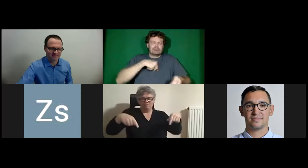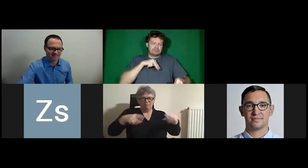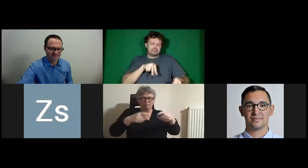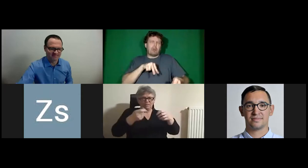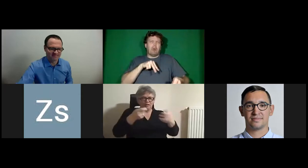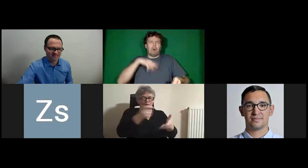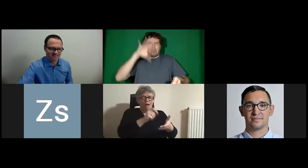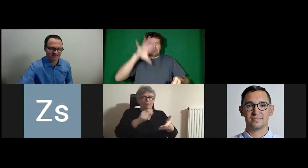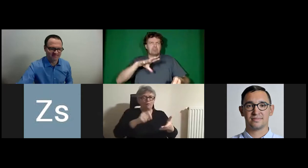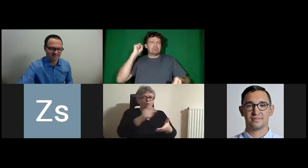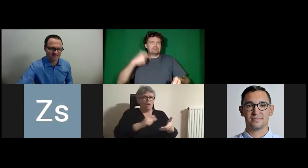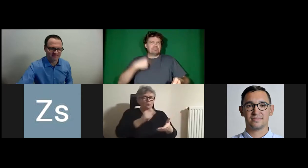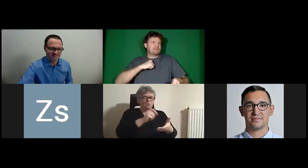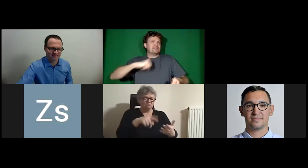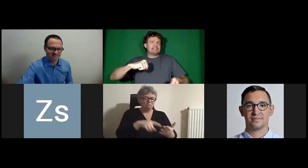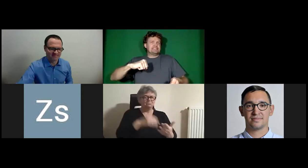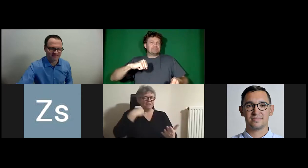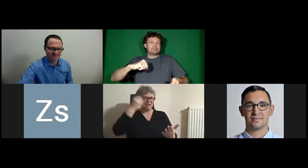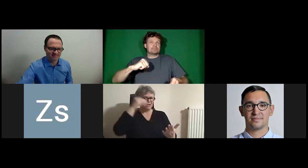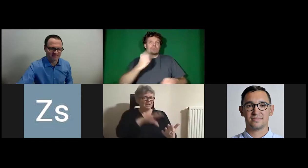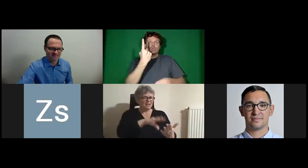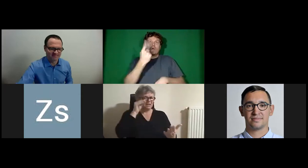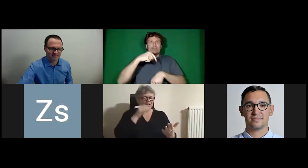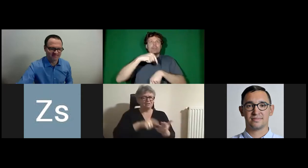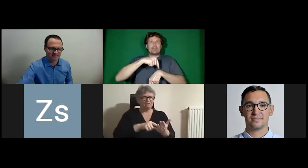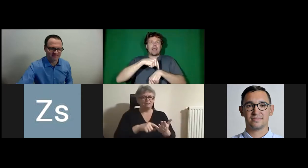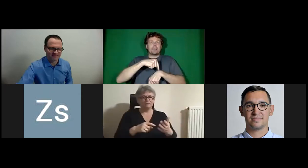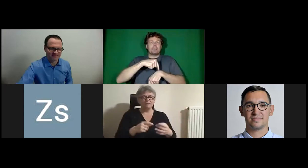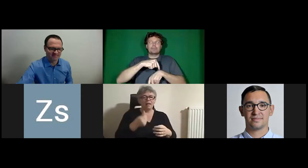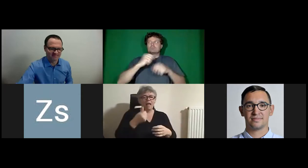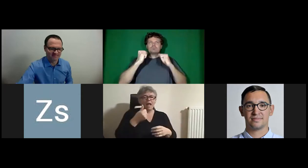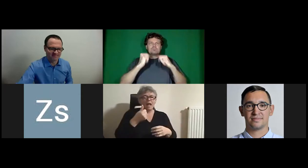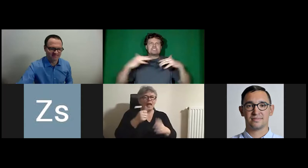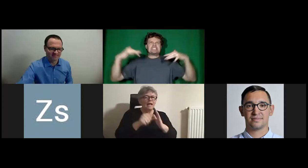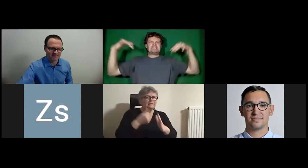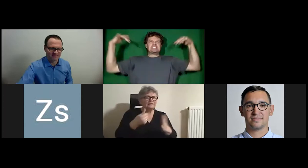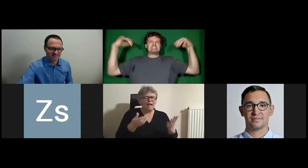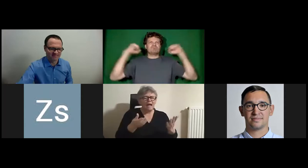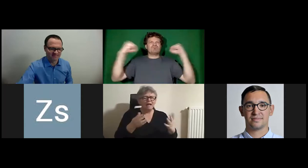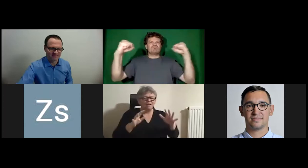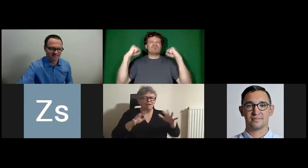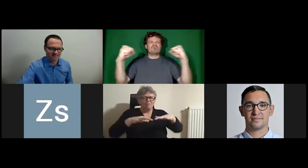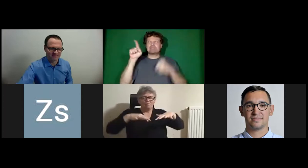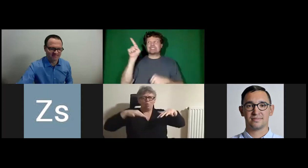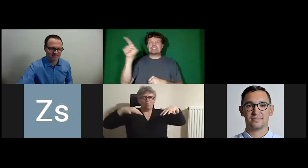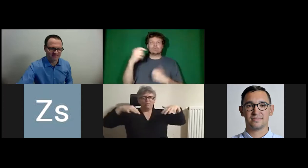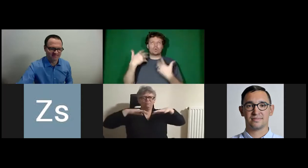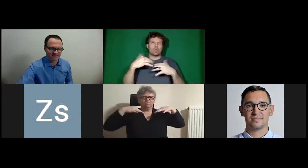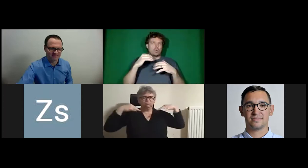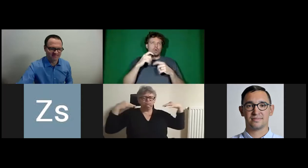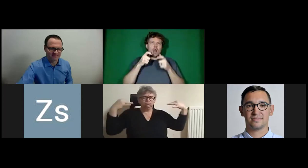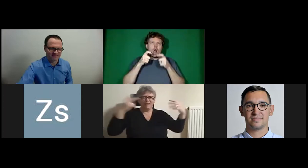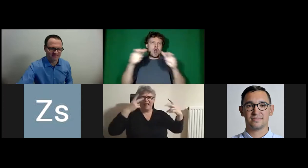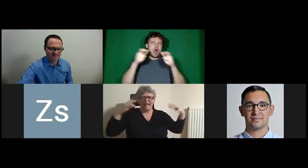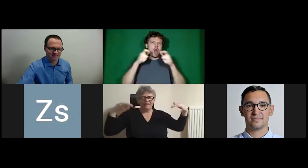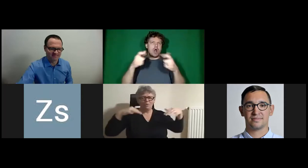would write a lot on a board and I could read that really quickly. One time the stands were